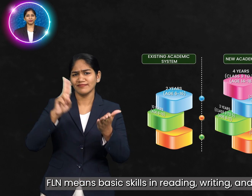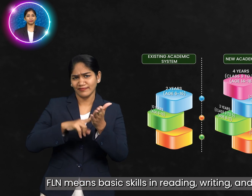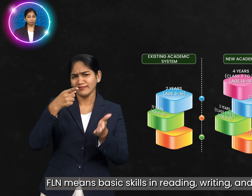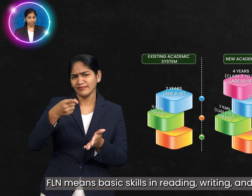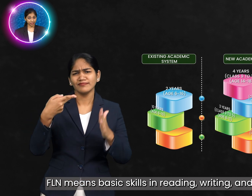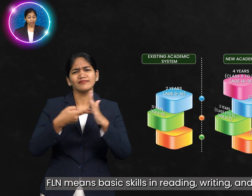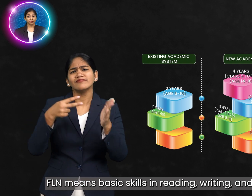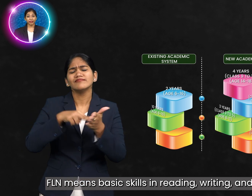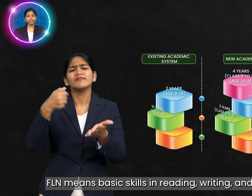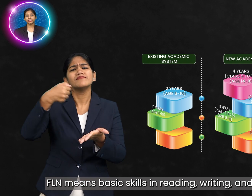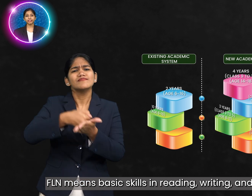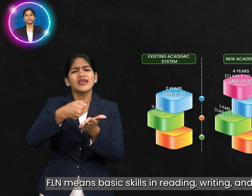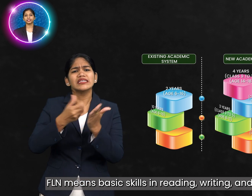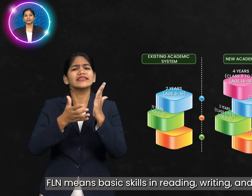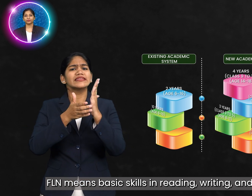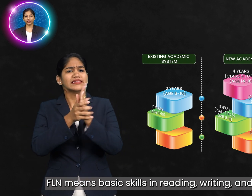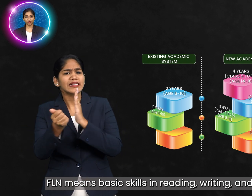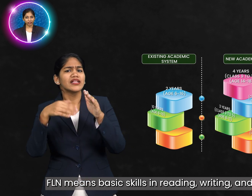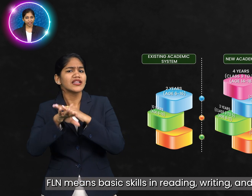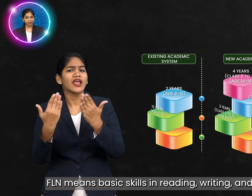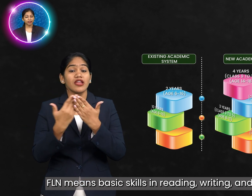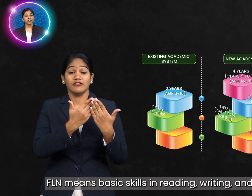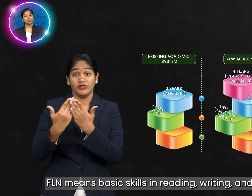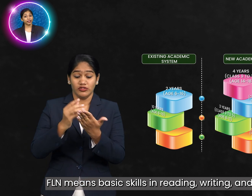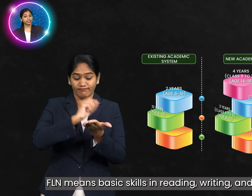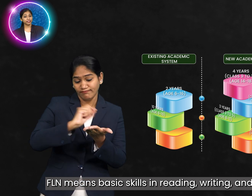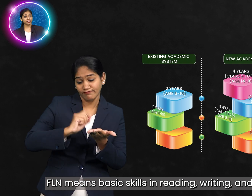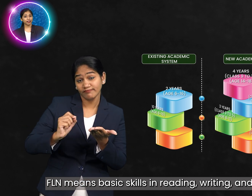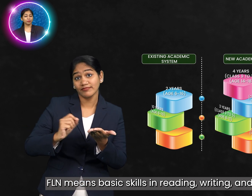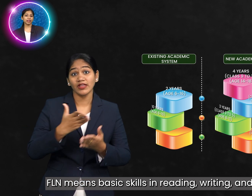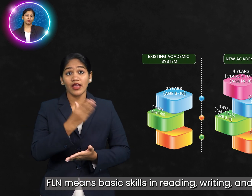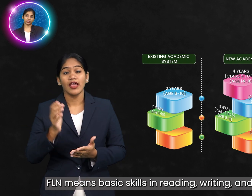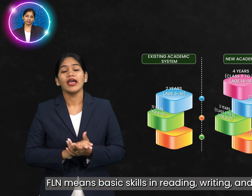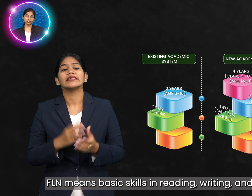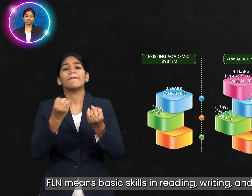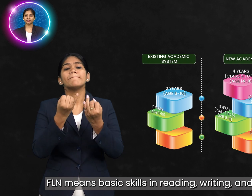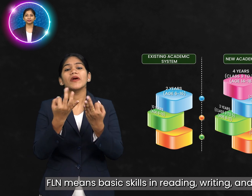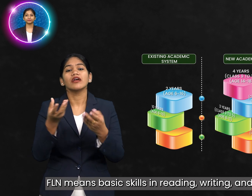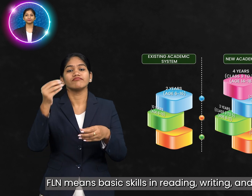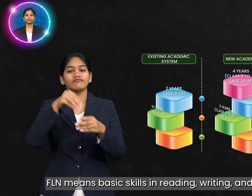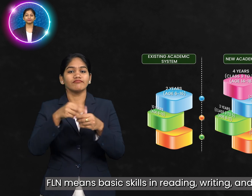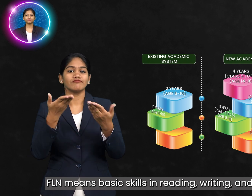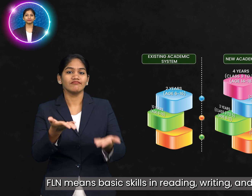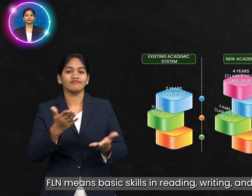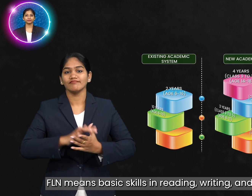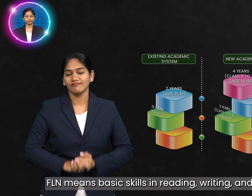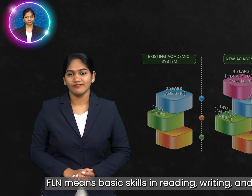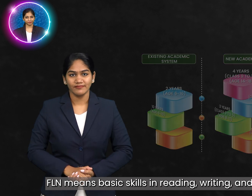FLN means basic skills in reading, writing and mathematics.